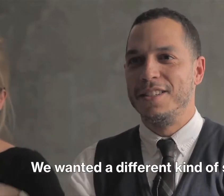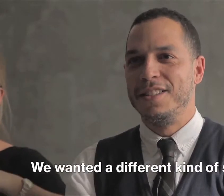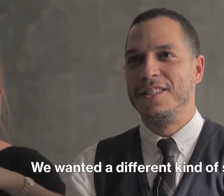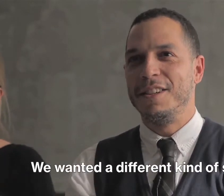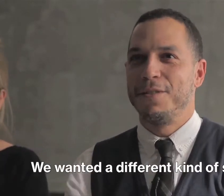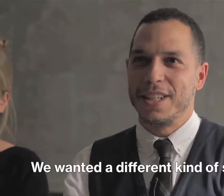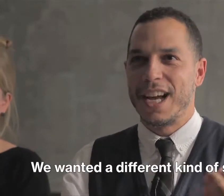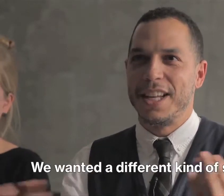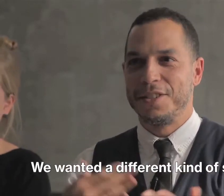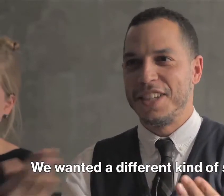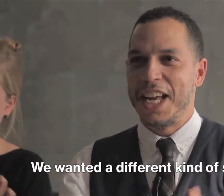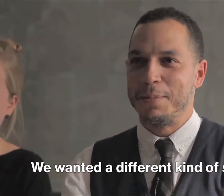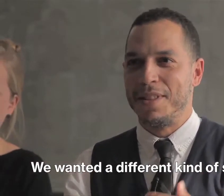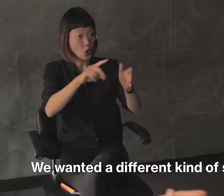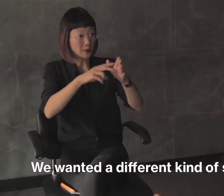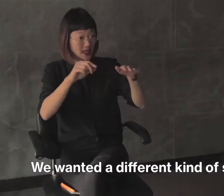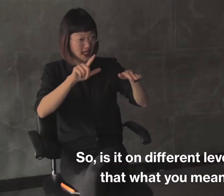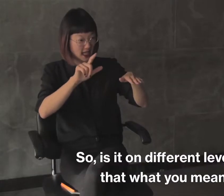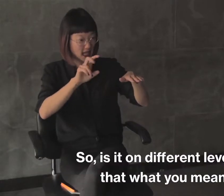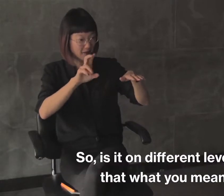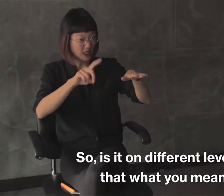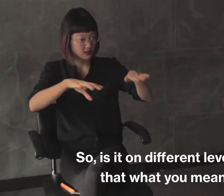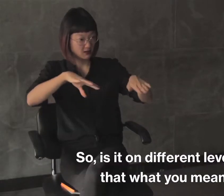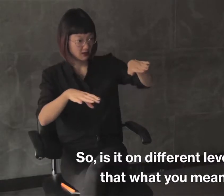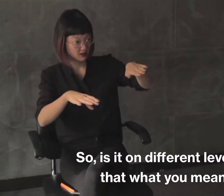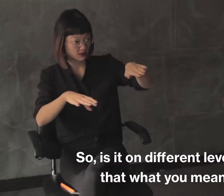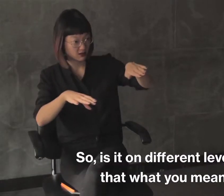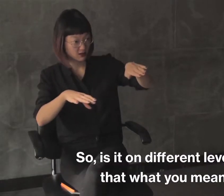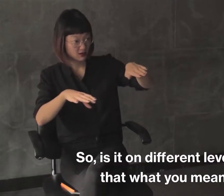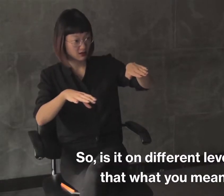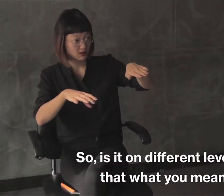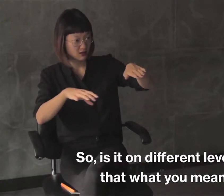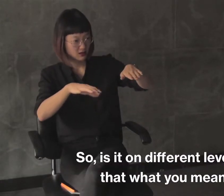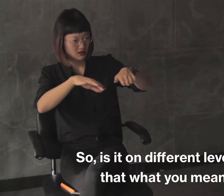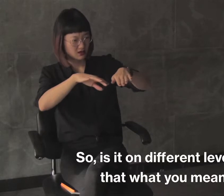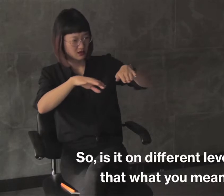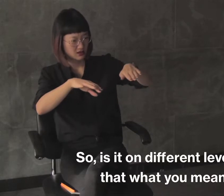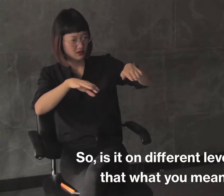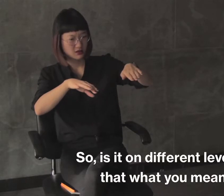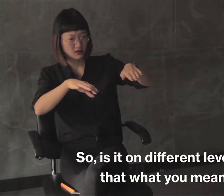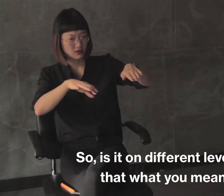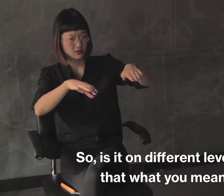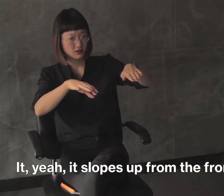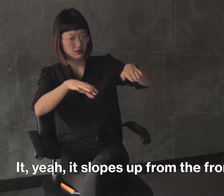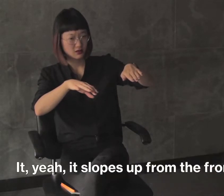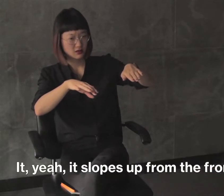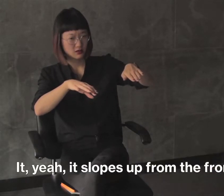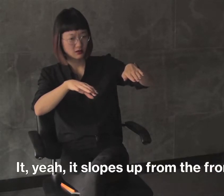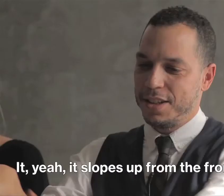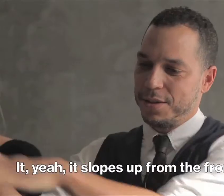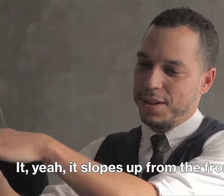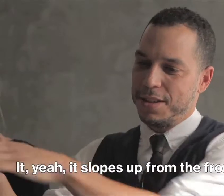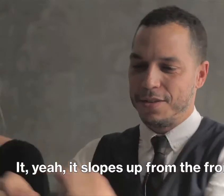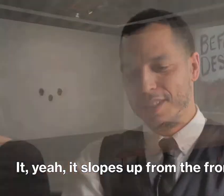a different kind of shape than. So is it on different levels? Is that what you mean?